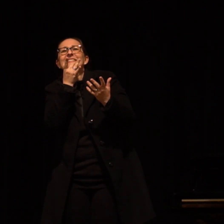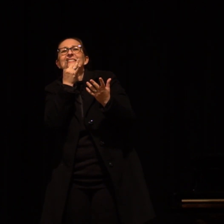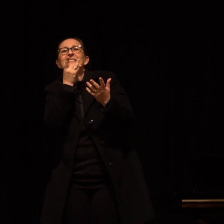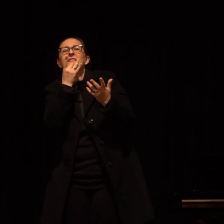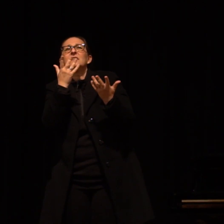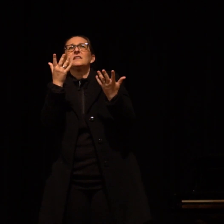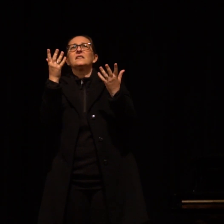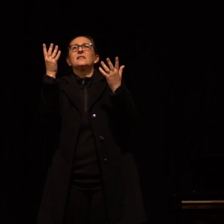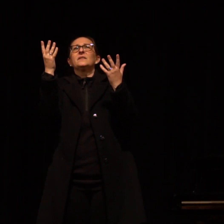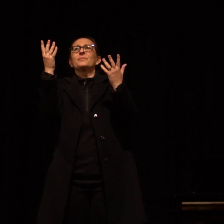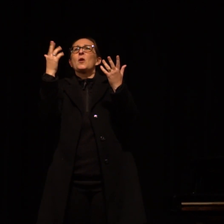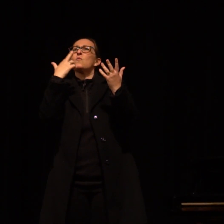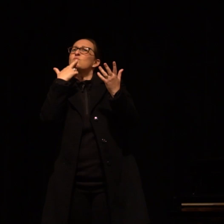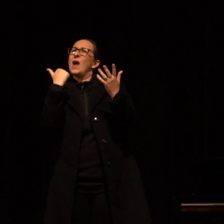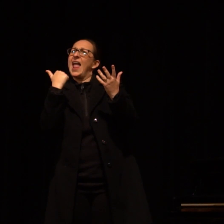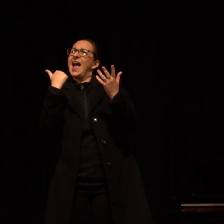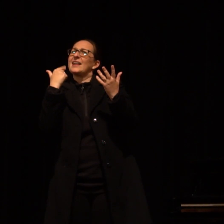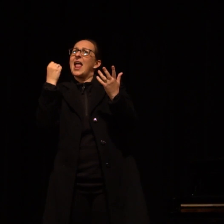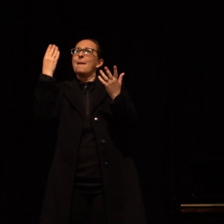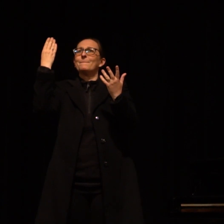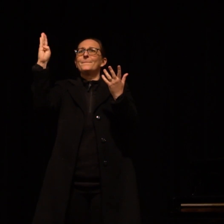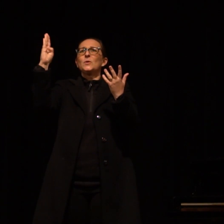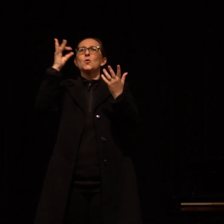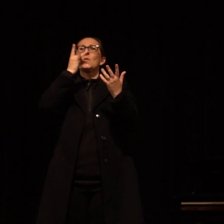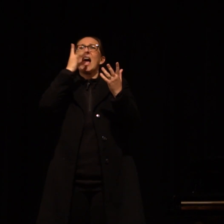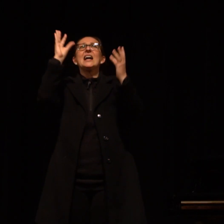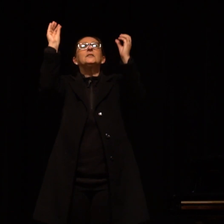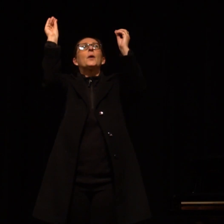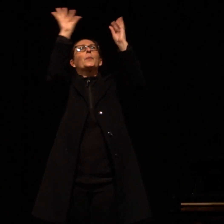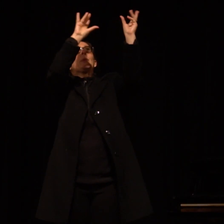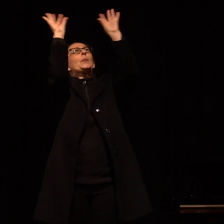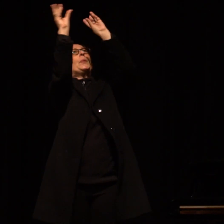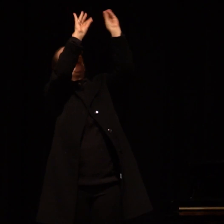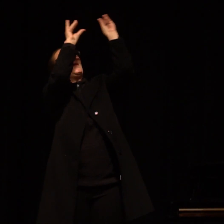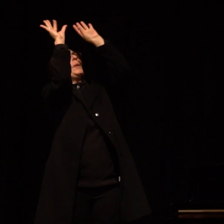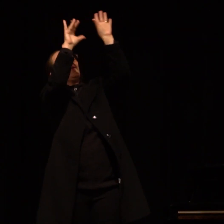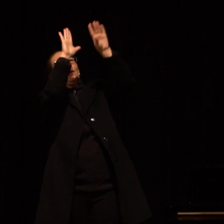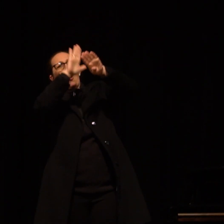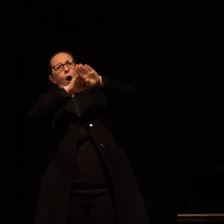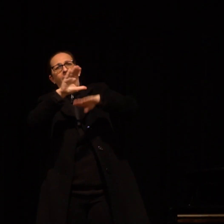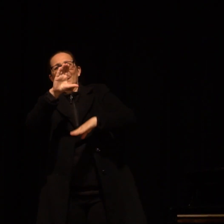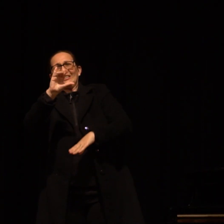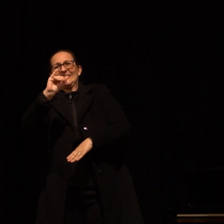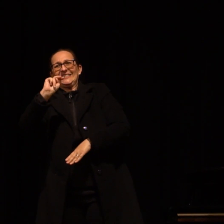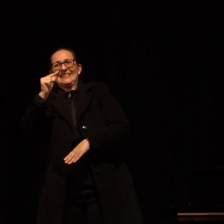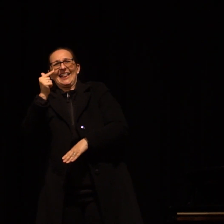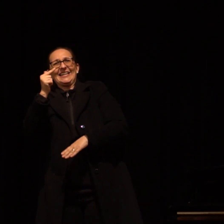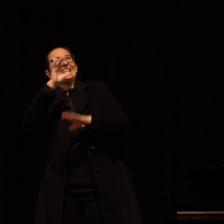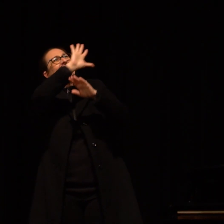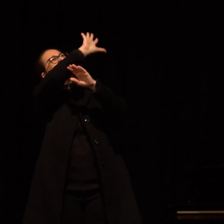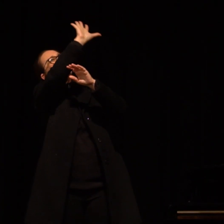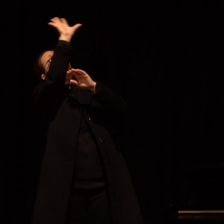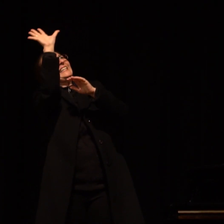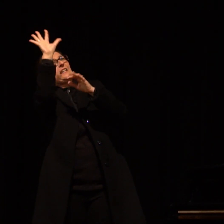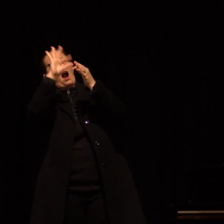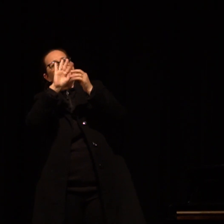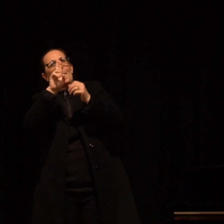All of a sudden, I see this light. It's red and blue, and it's flashing on the ceiling. And I